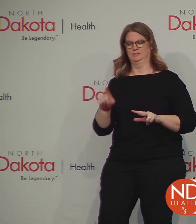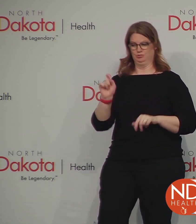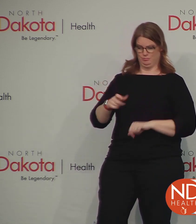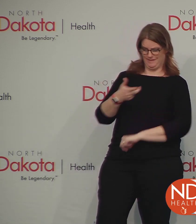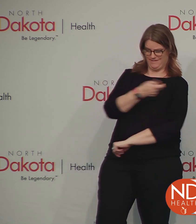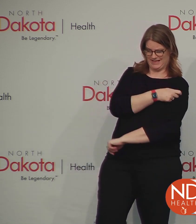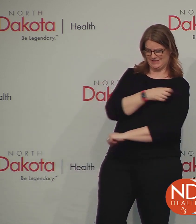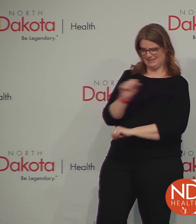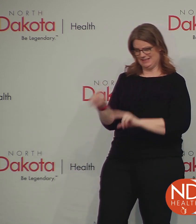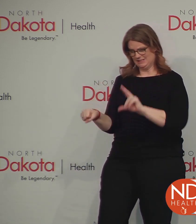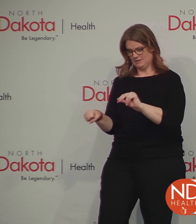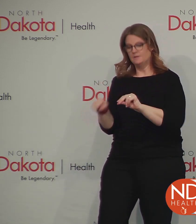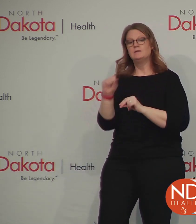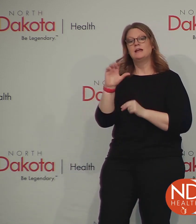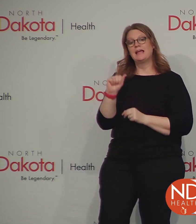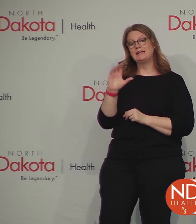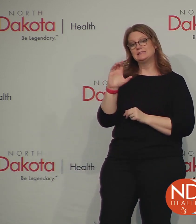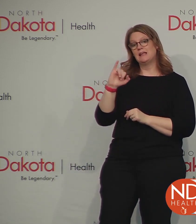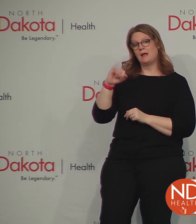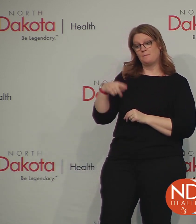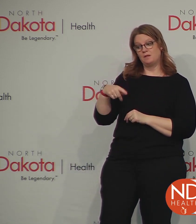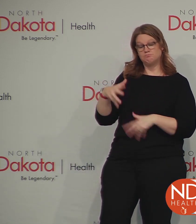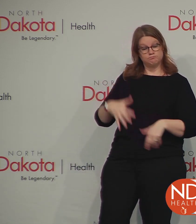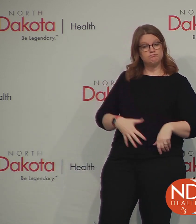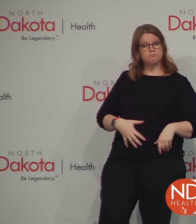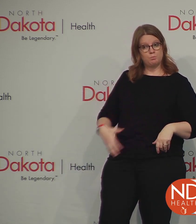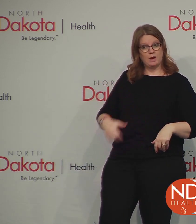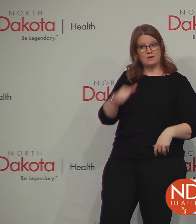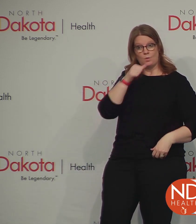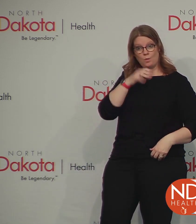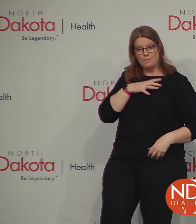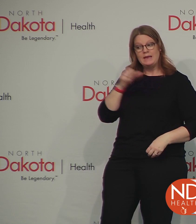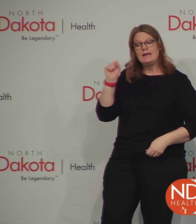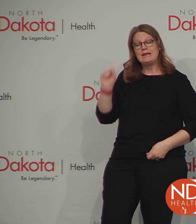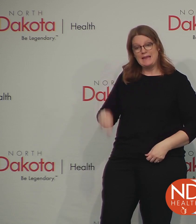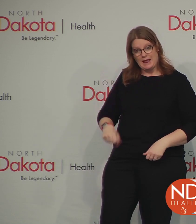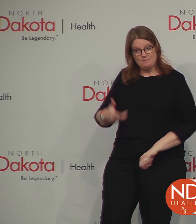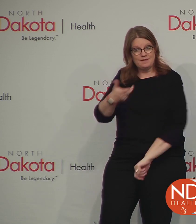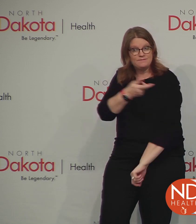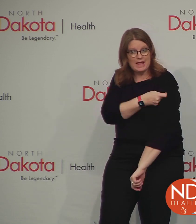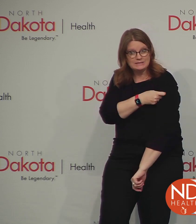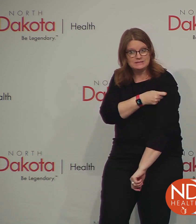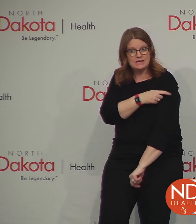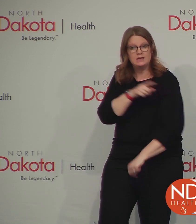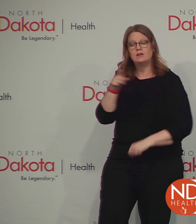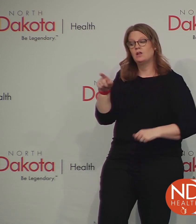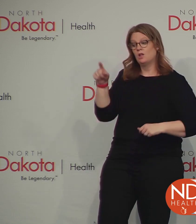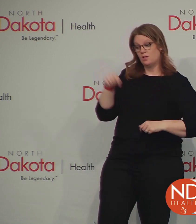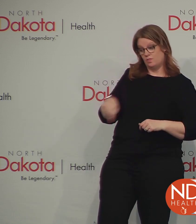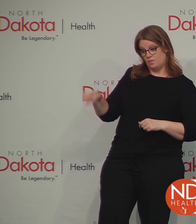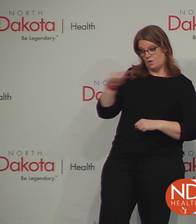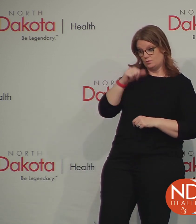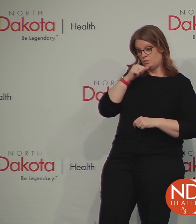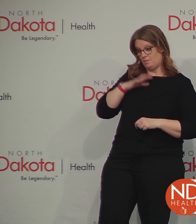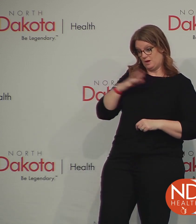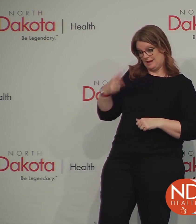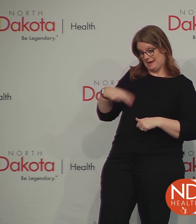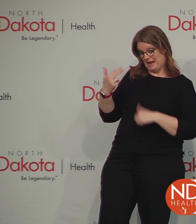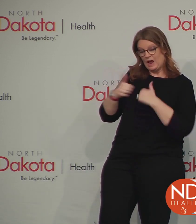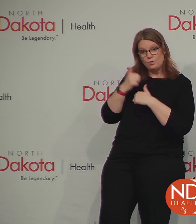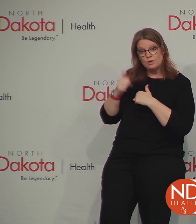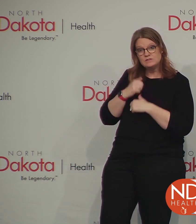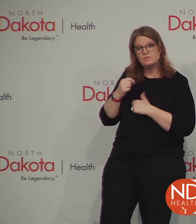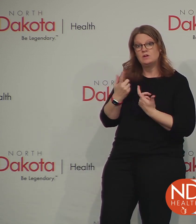vaccinated. And ACIP is stating that pregnant women may be vaccinated. Those women are at high risk for